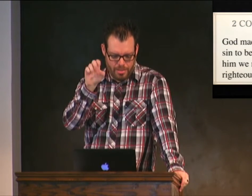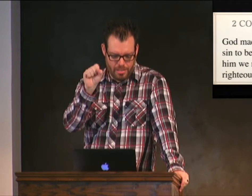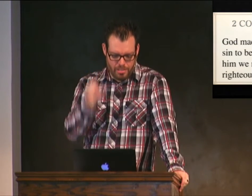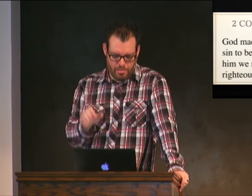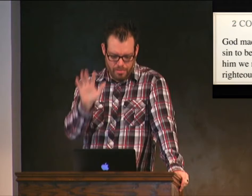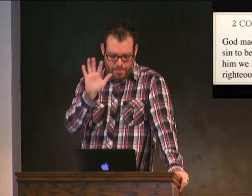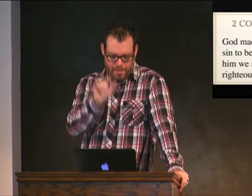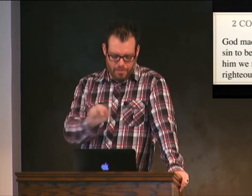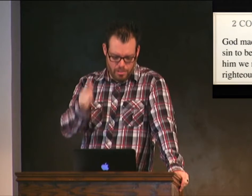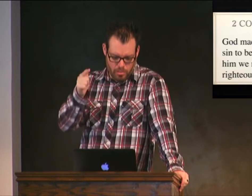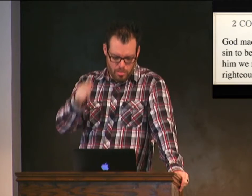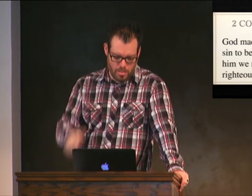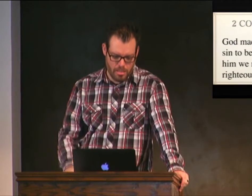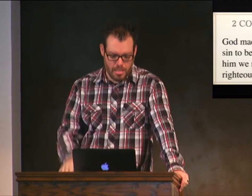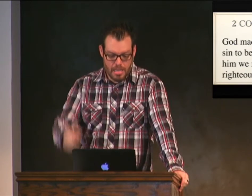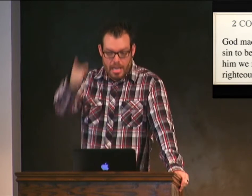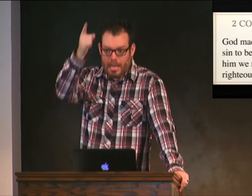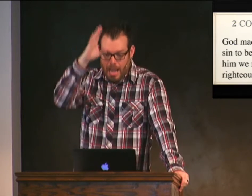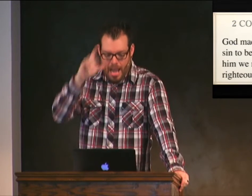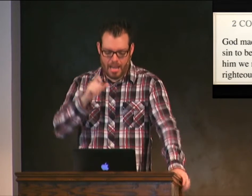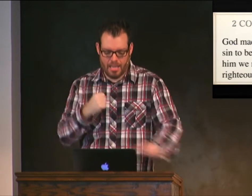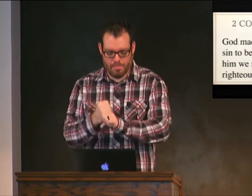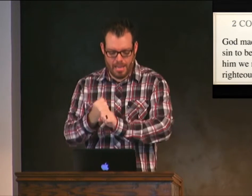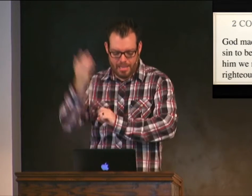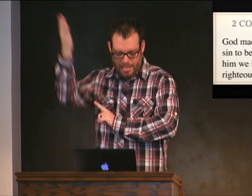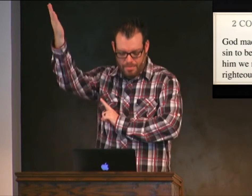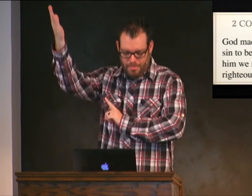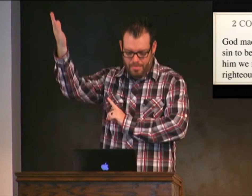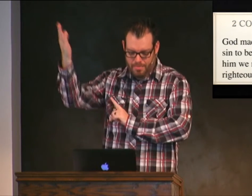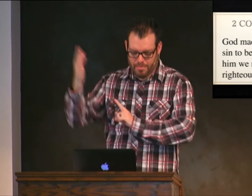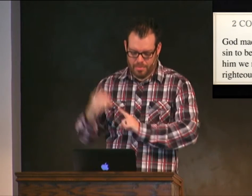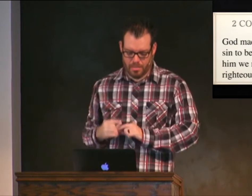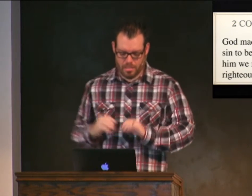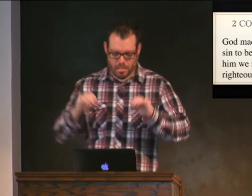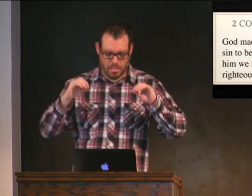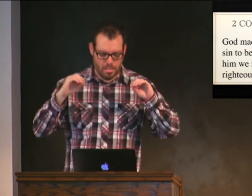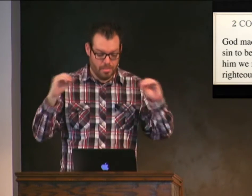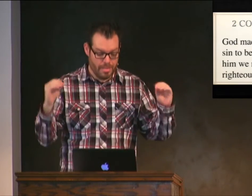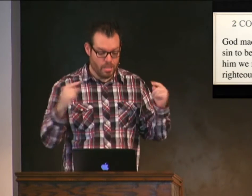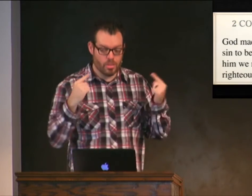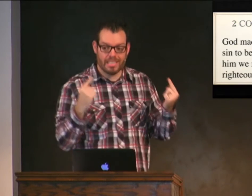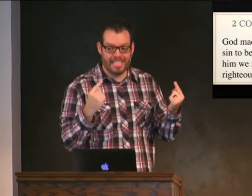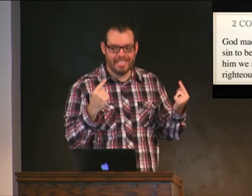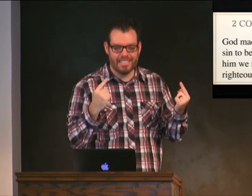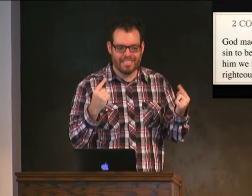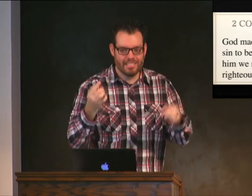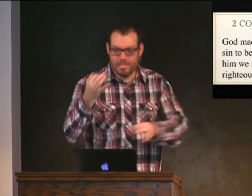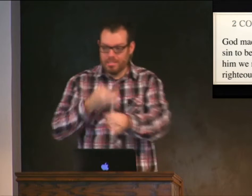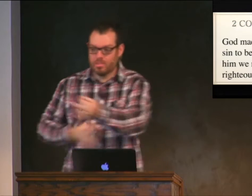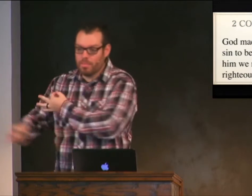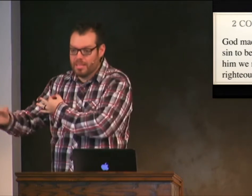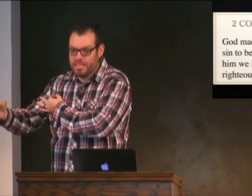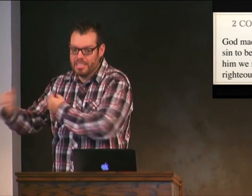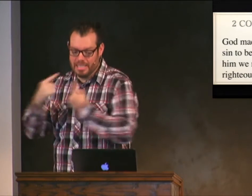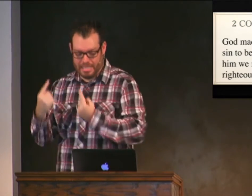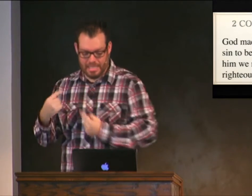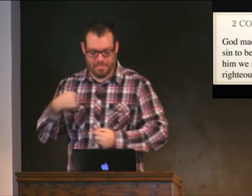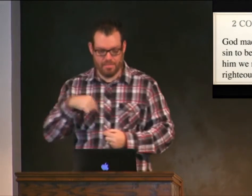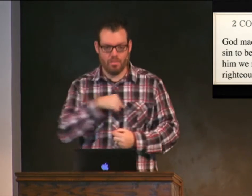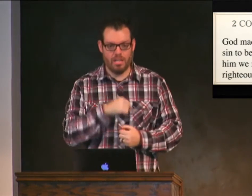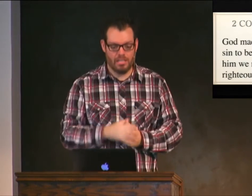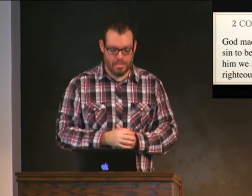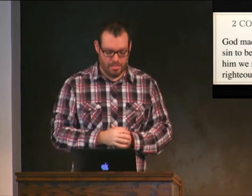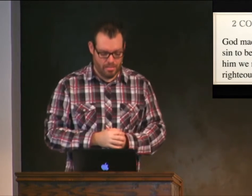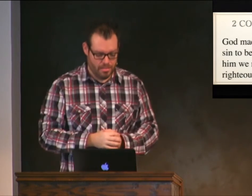2 Corinthians chapter 5, verse 21. God has made him to be no sin, to be a